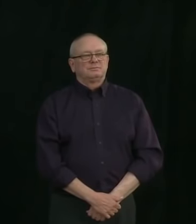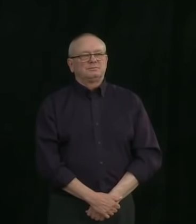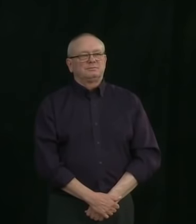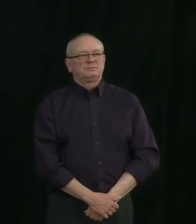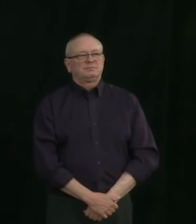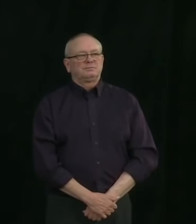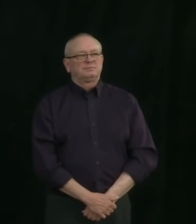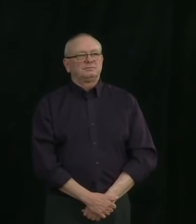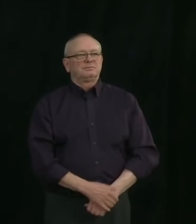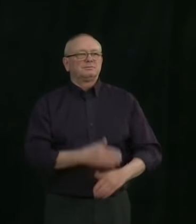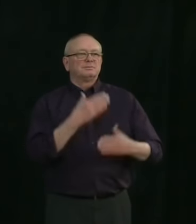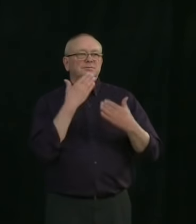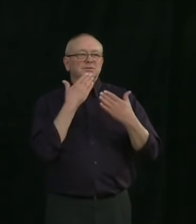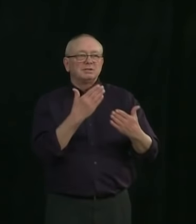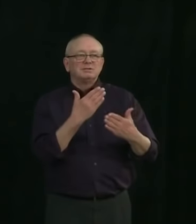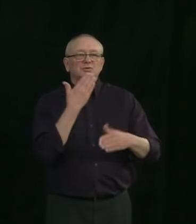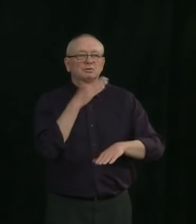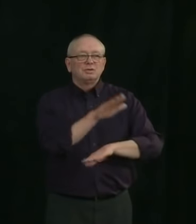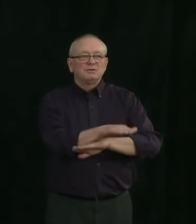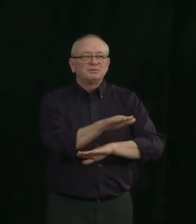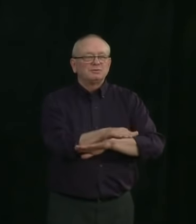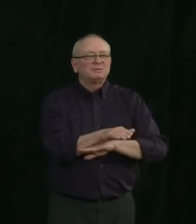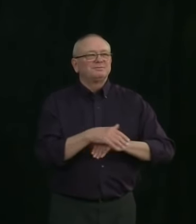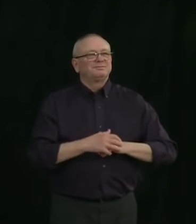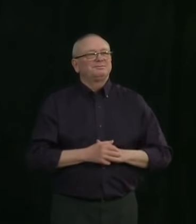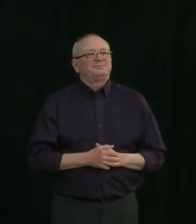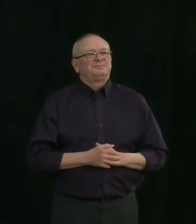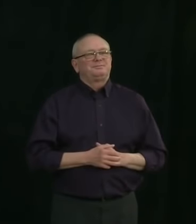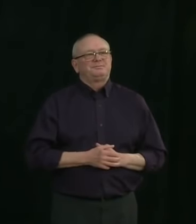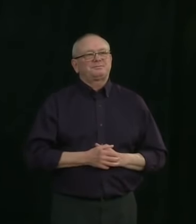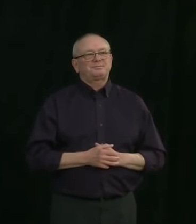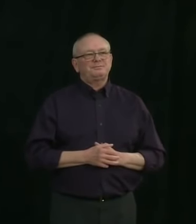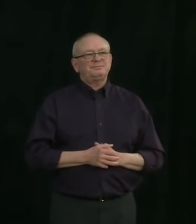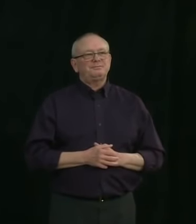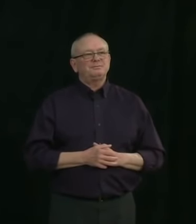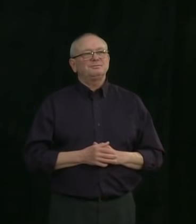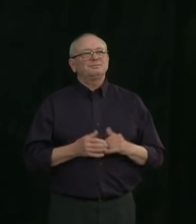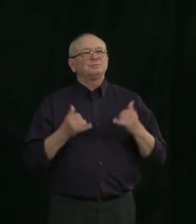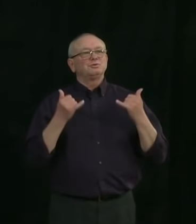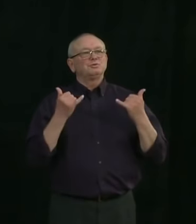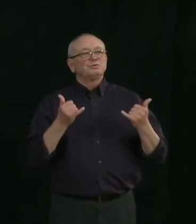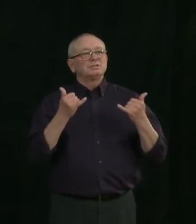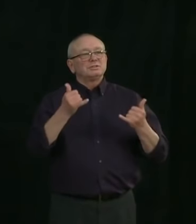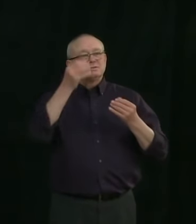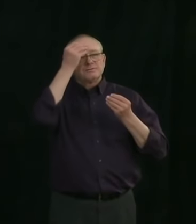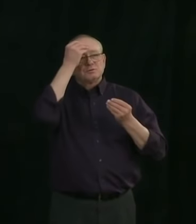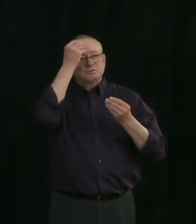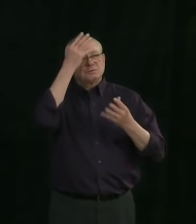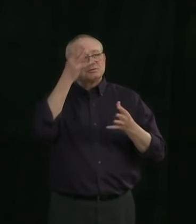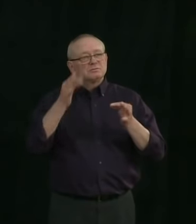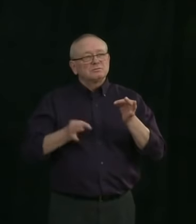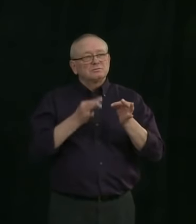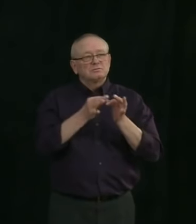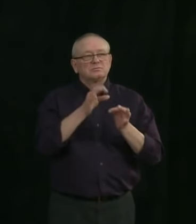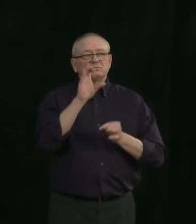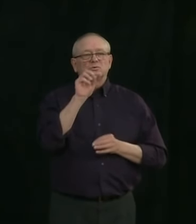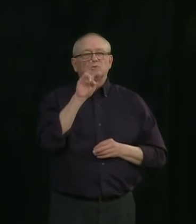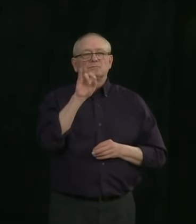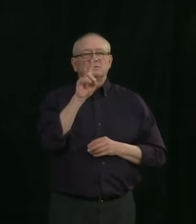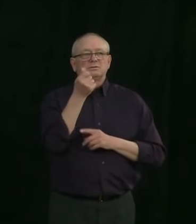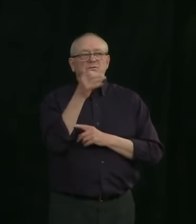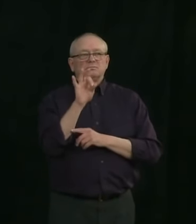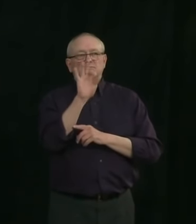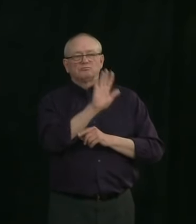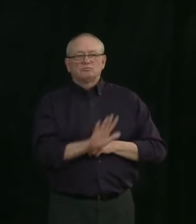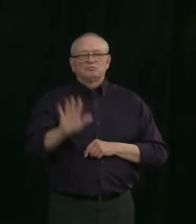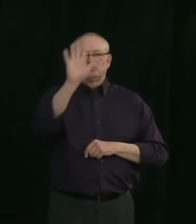Well, thank you and good afternoon. Today we'll provide an update on COVID-19 cases in our province. But before Dr. Hinshaw